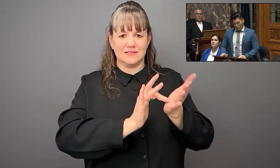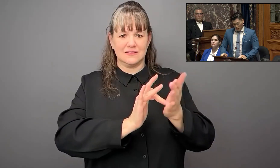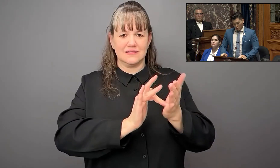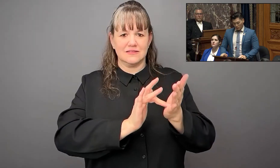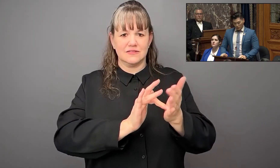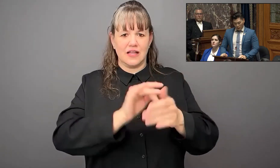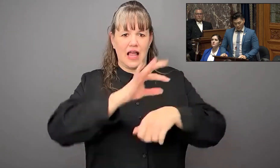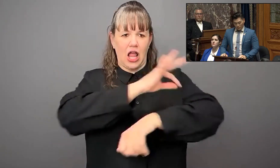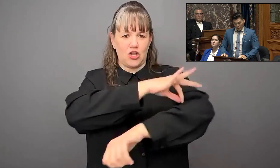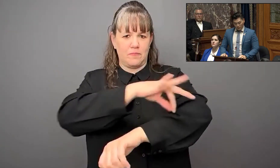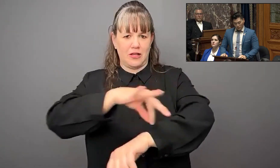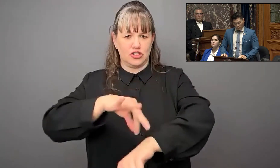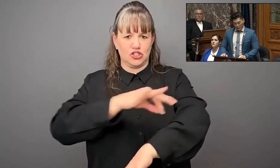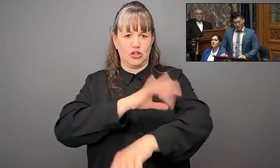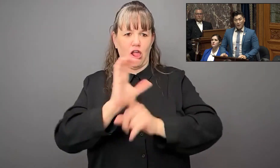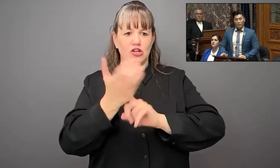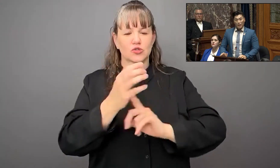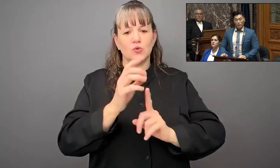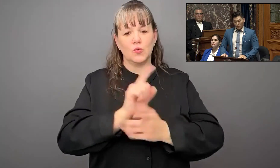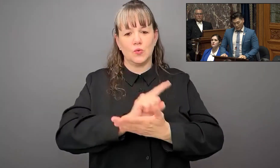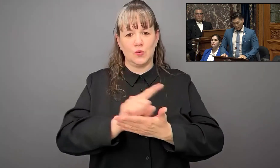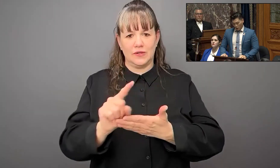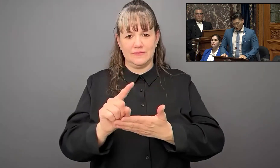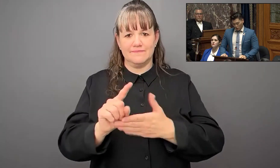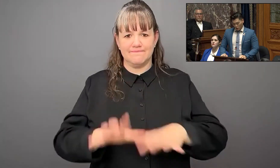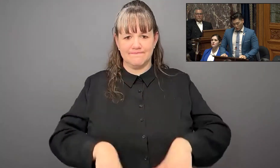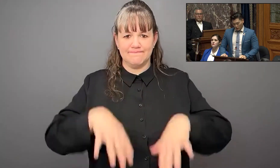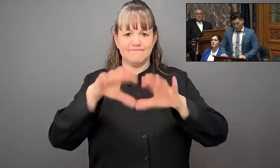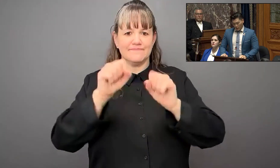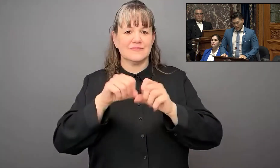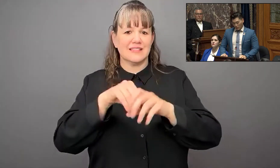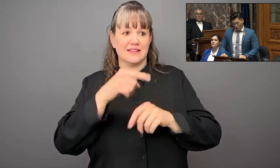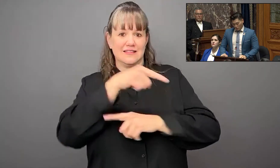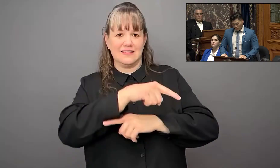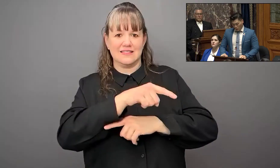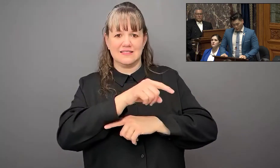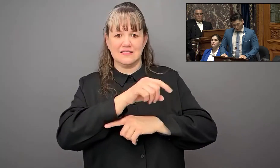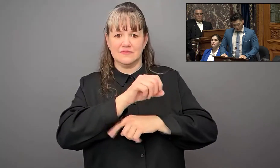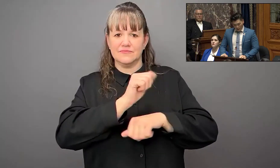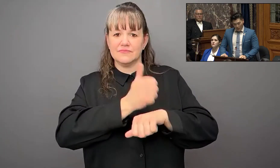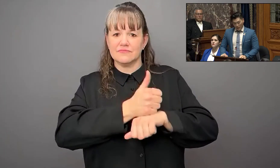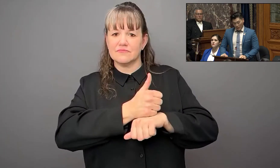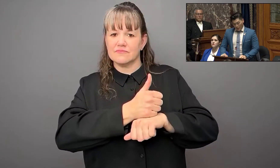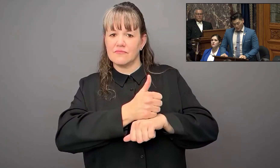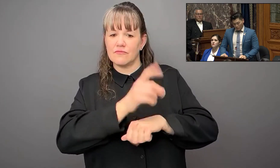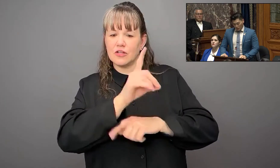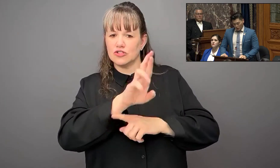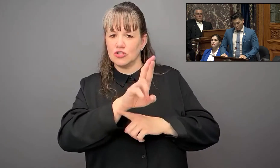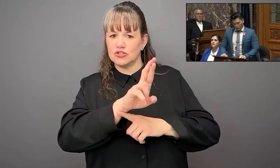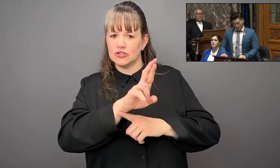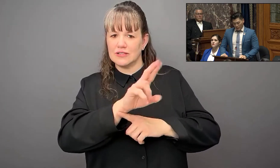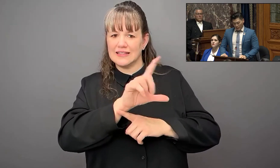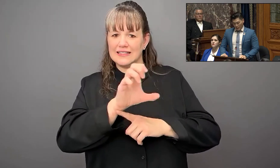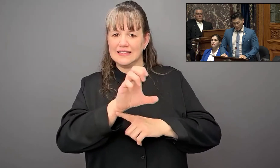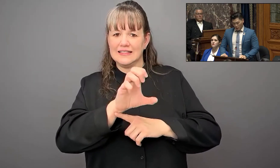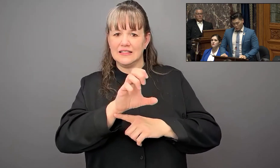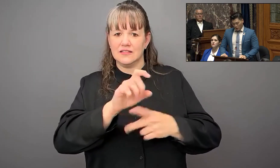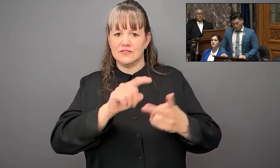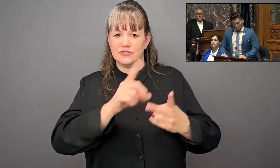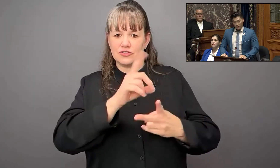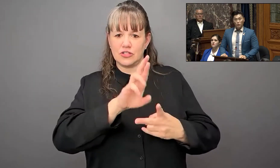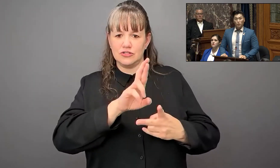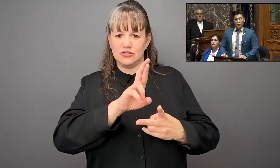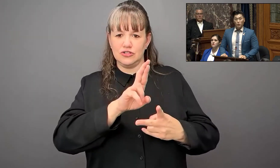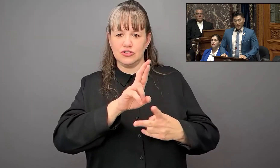Canadian Traditional Chinese Medicine Society, founded by Dr. John Lee, Dr. Ronggang Lee, in partnership with the Canadian